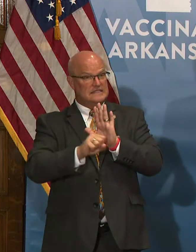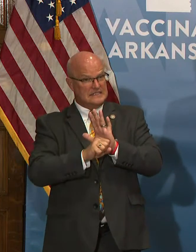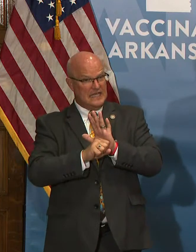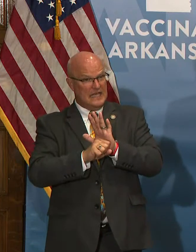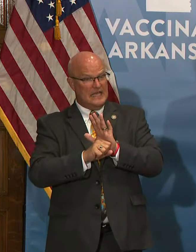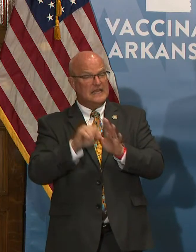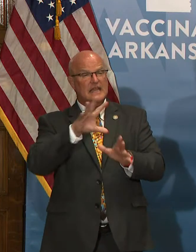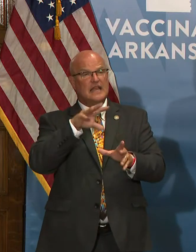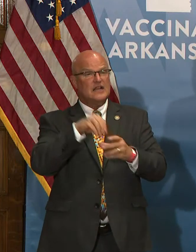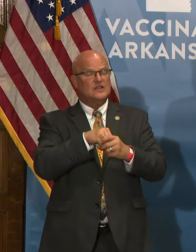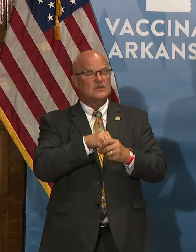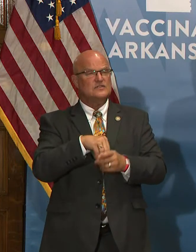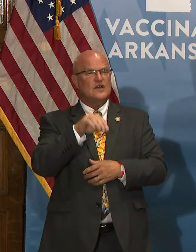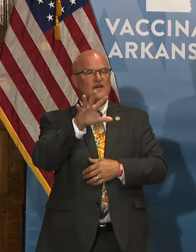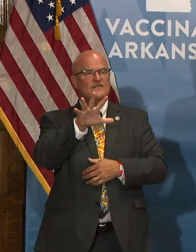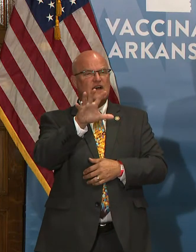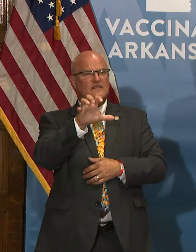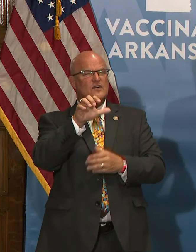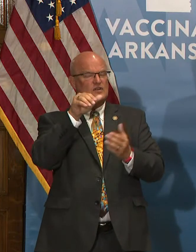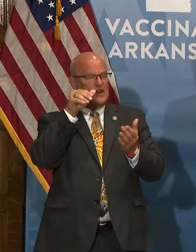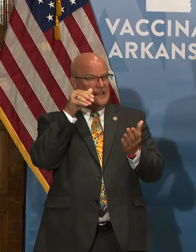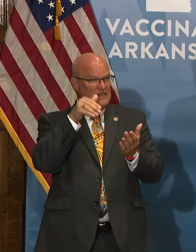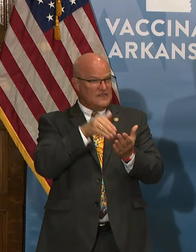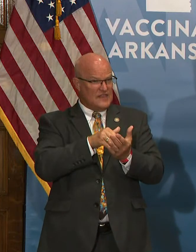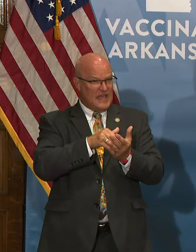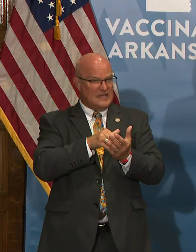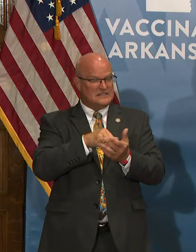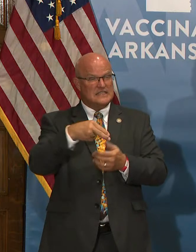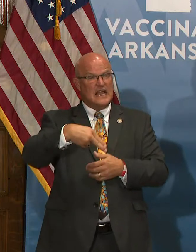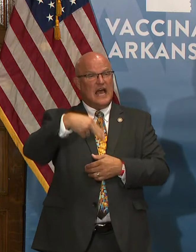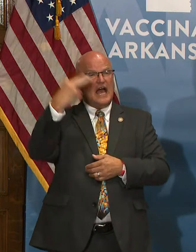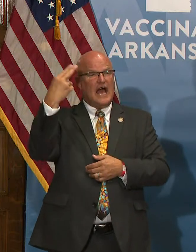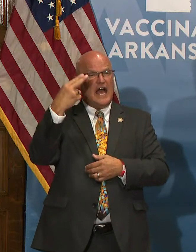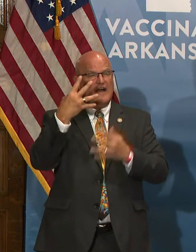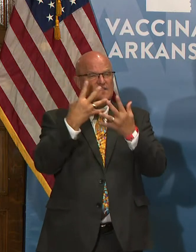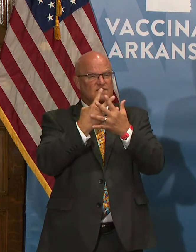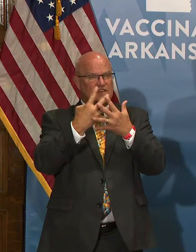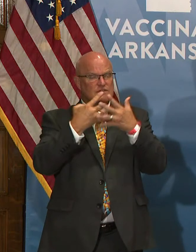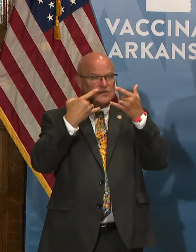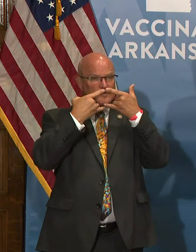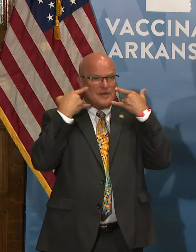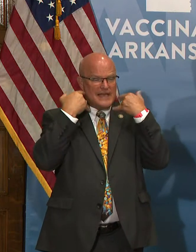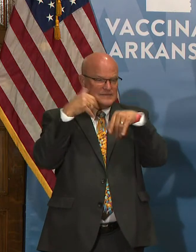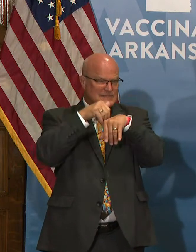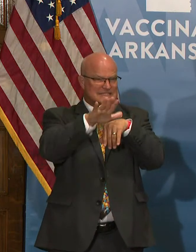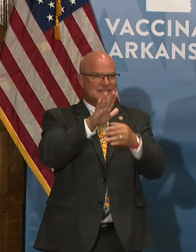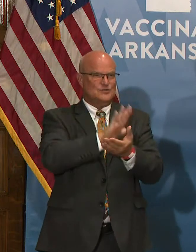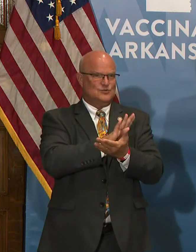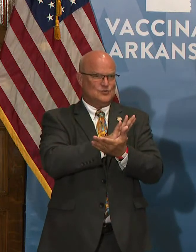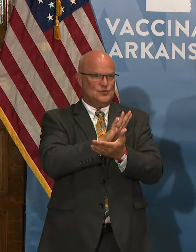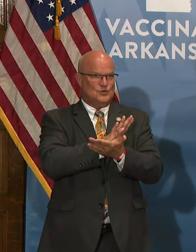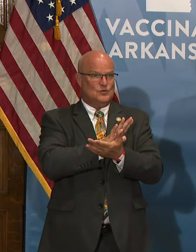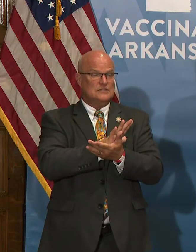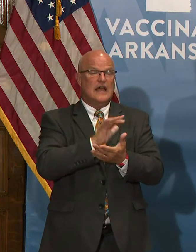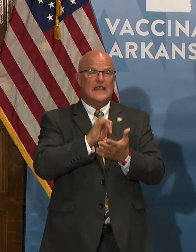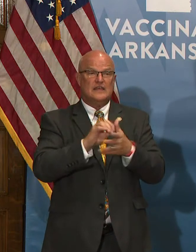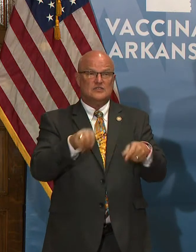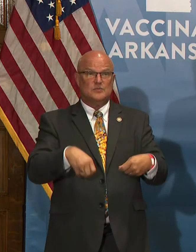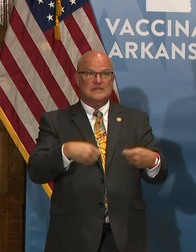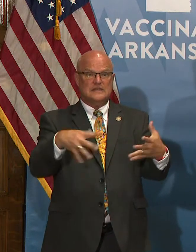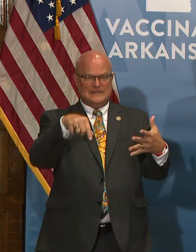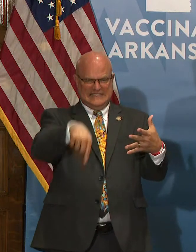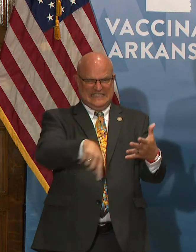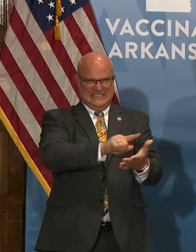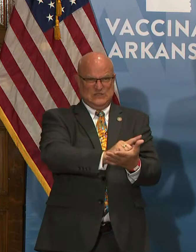that includes over 500,000 high filtration masks are being sent to the schools. That should be delivered